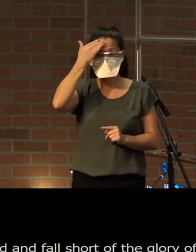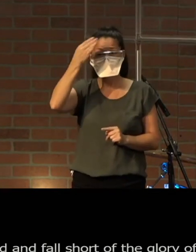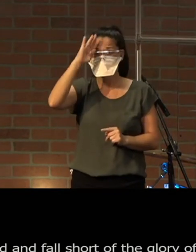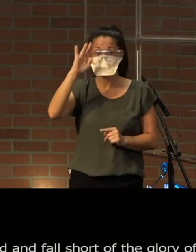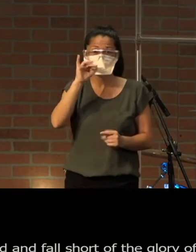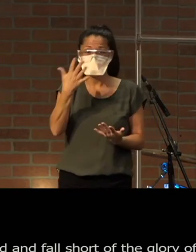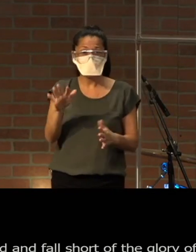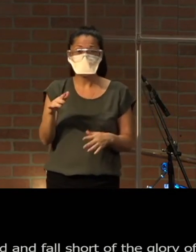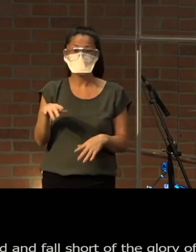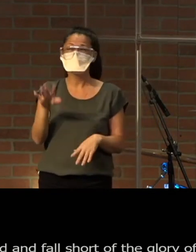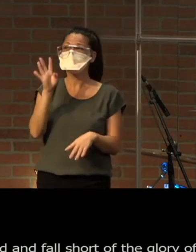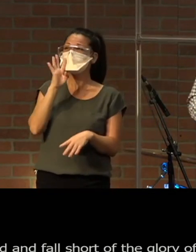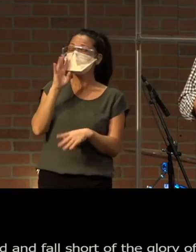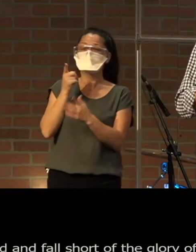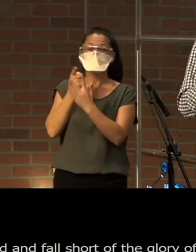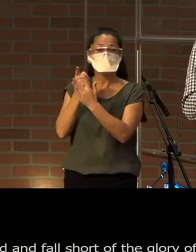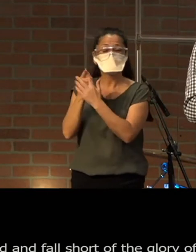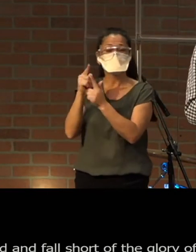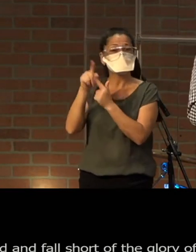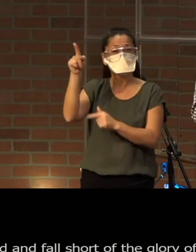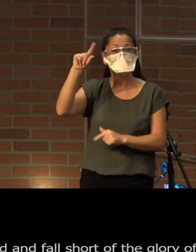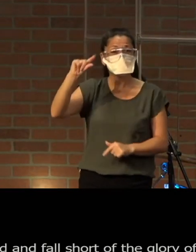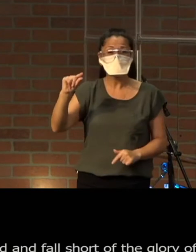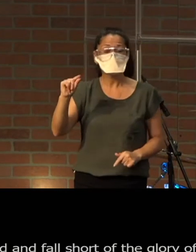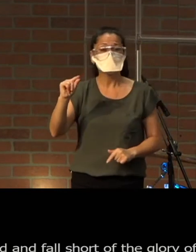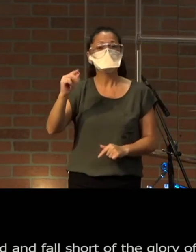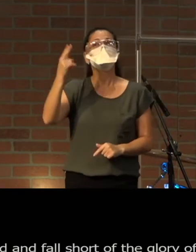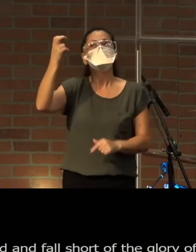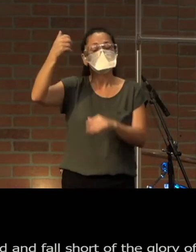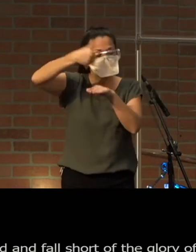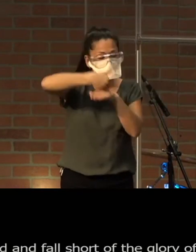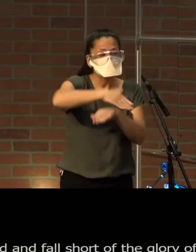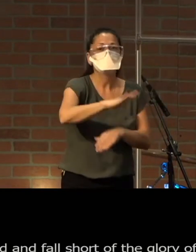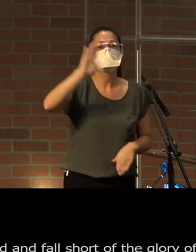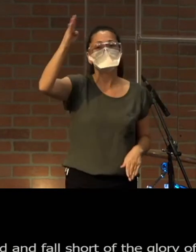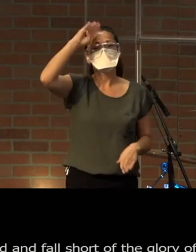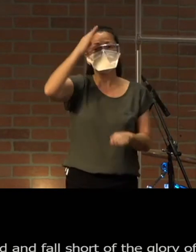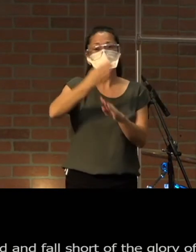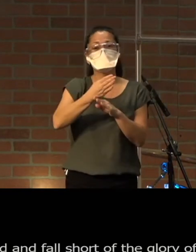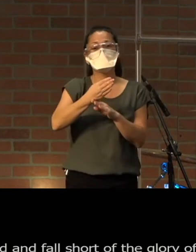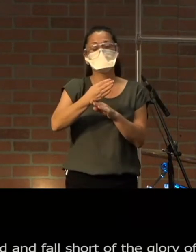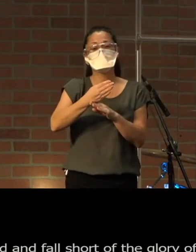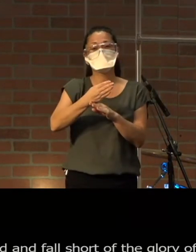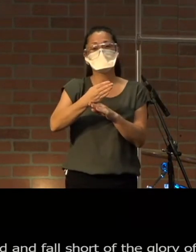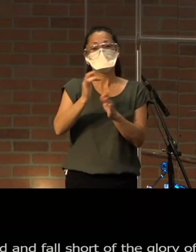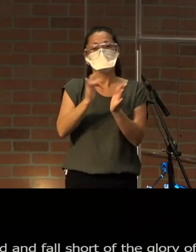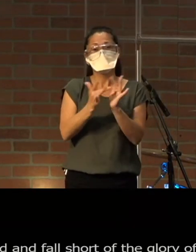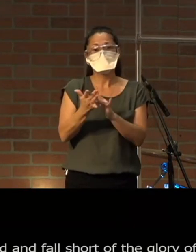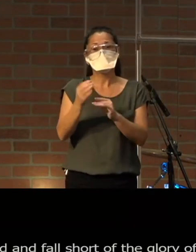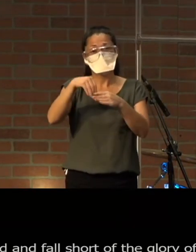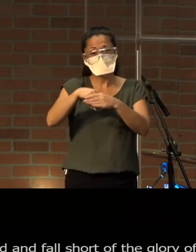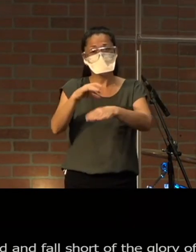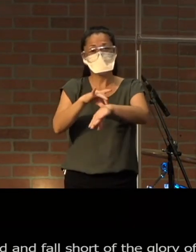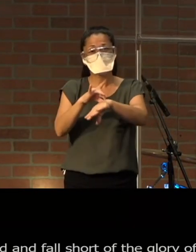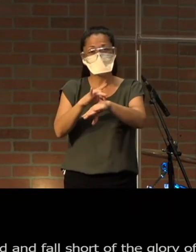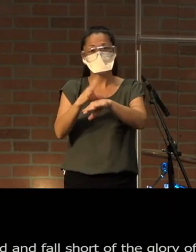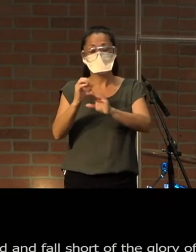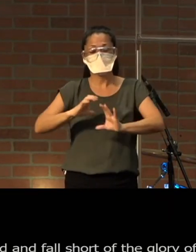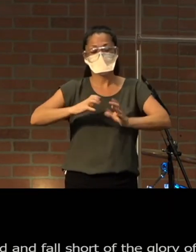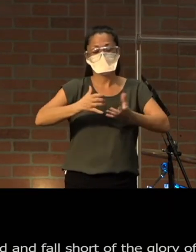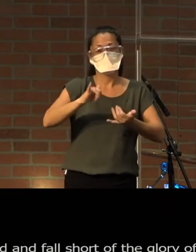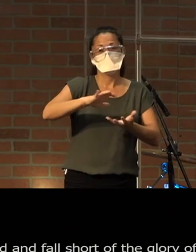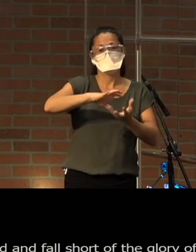he sent his Son Christ in the flesh, and then God poured out his wrath onto the